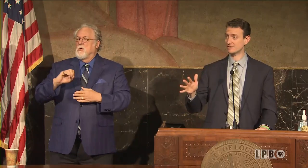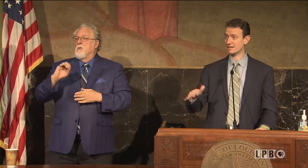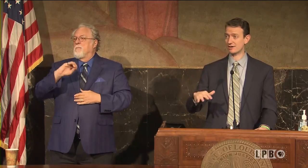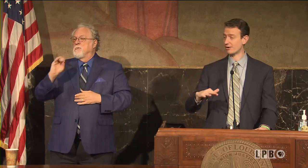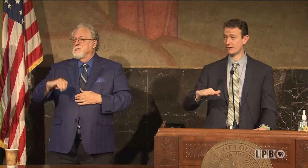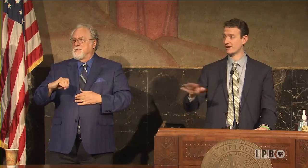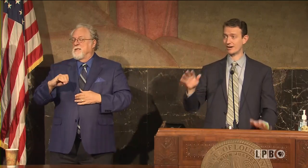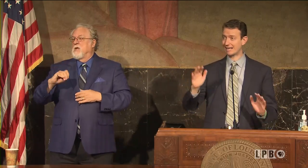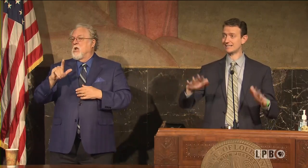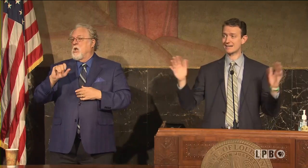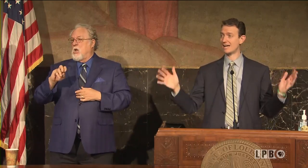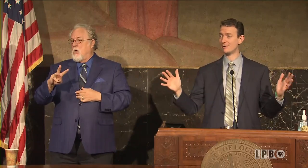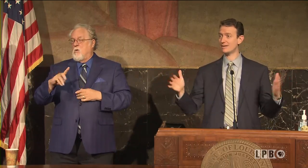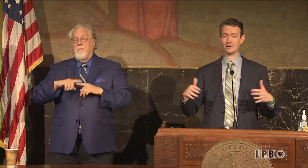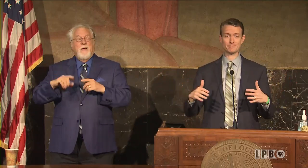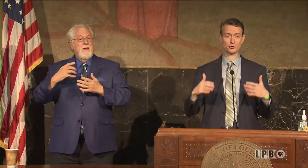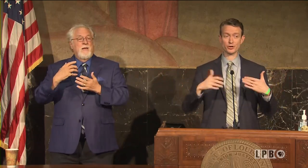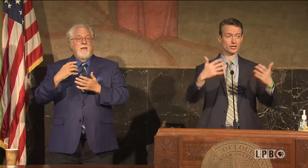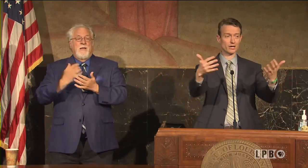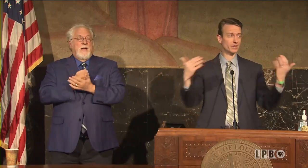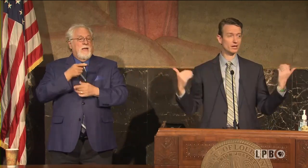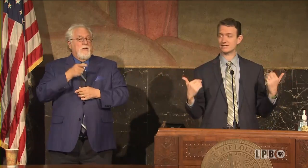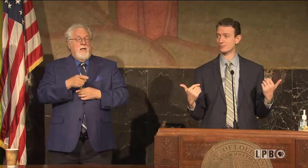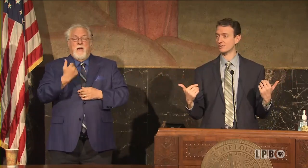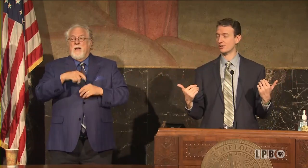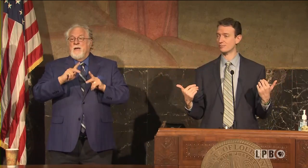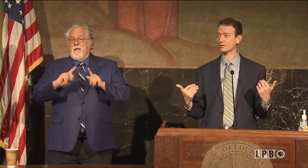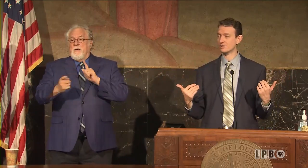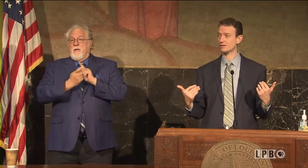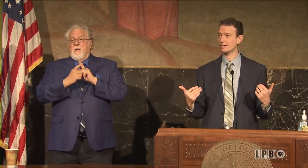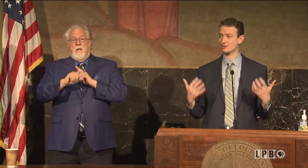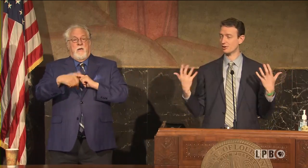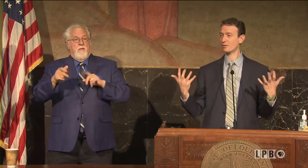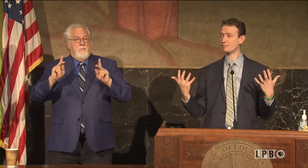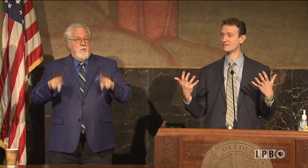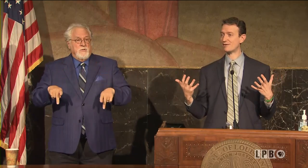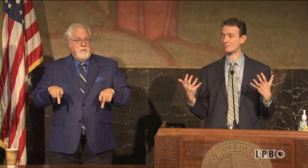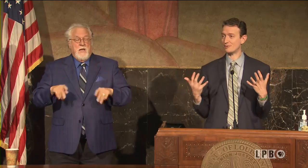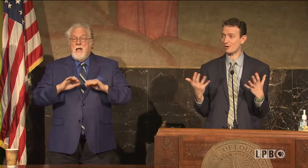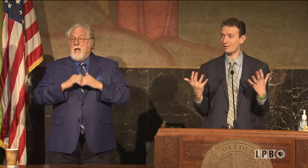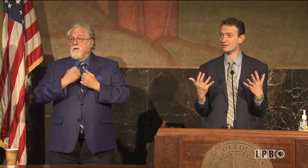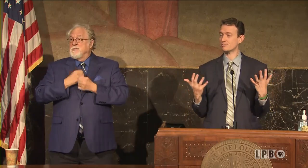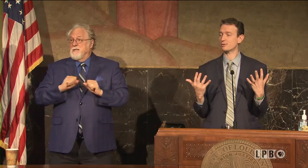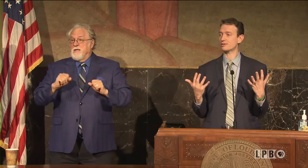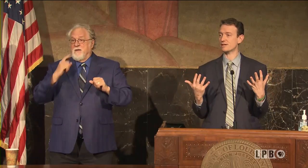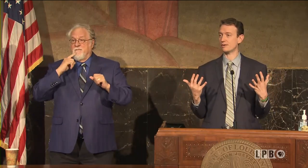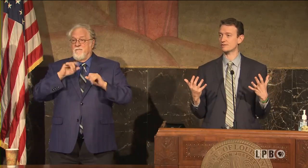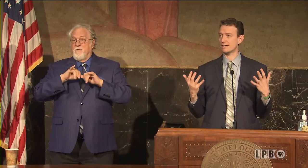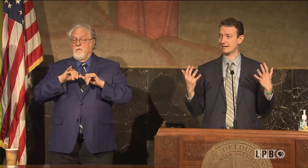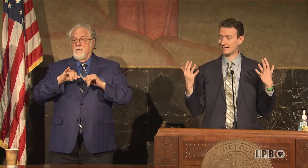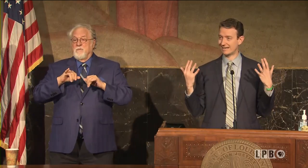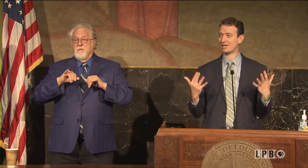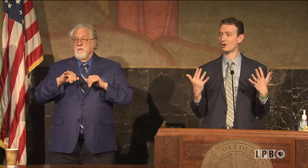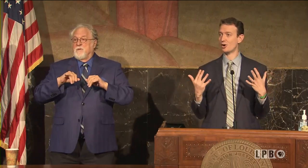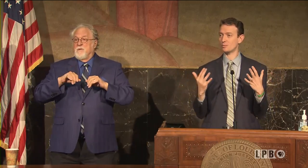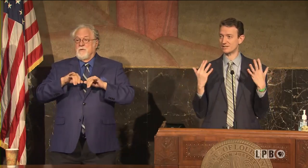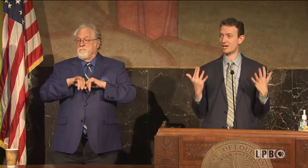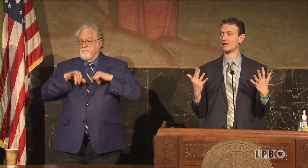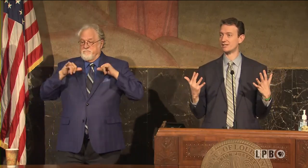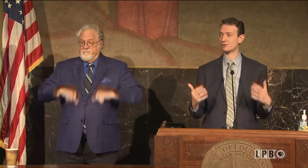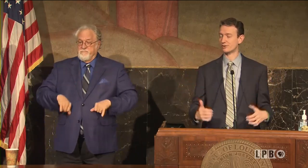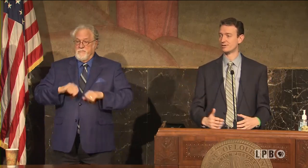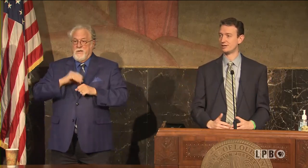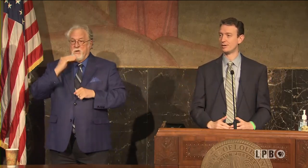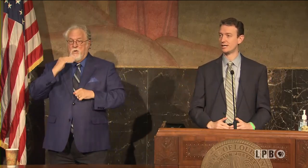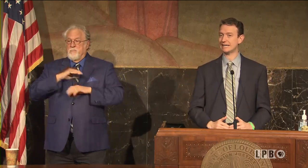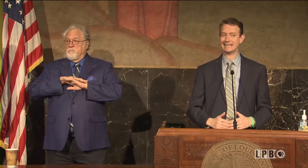the chances are there any time you're going to come in contact with another person. The only way to be safe would be for all of us to put ourselves in our homes and